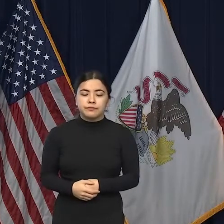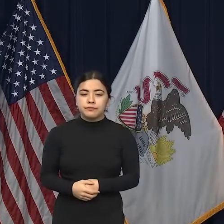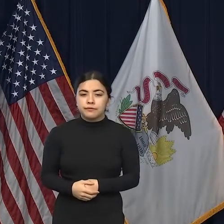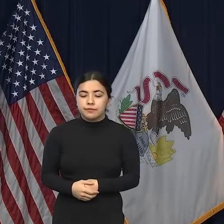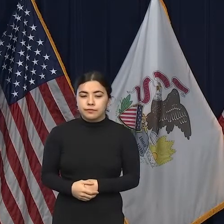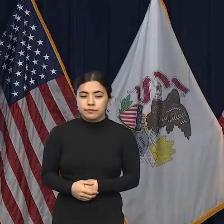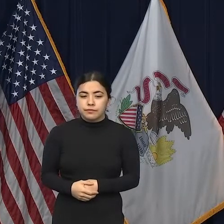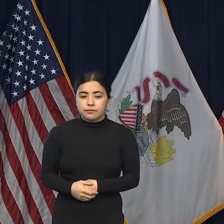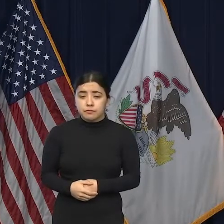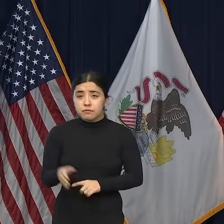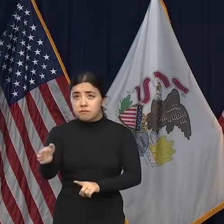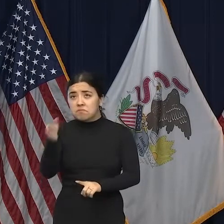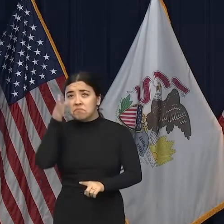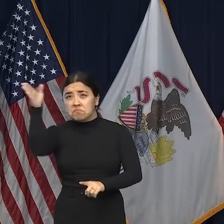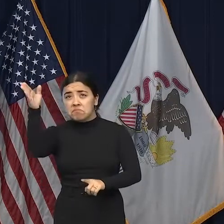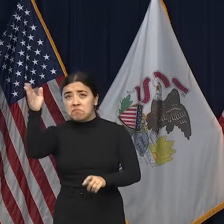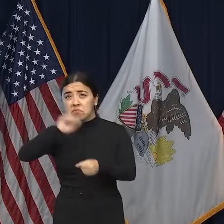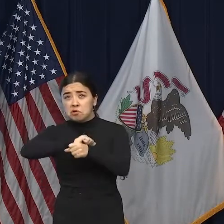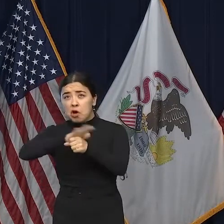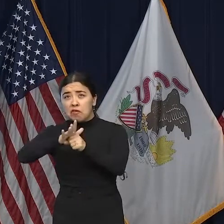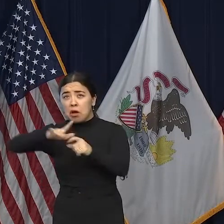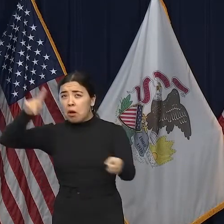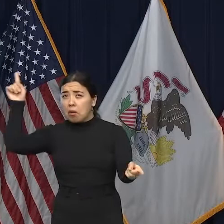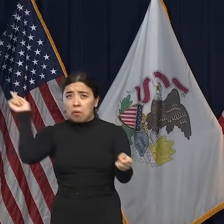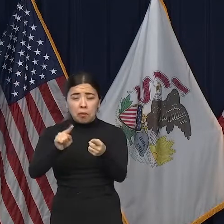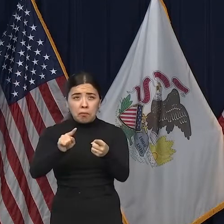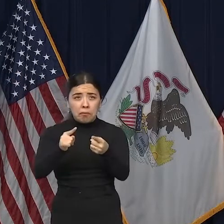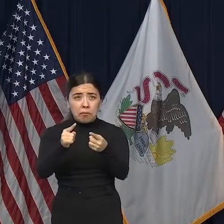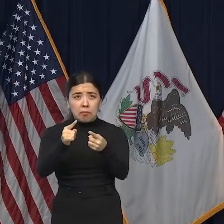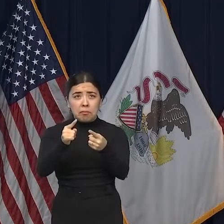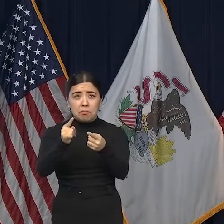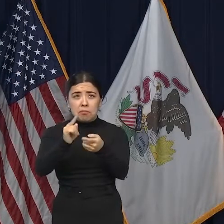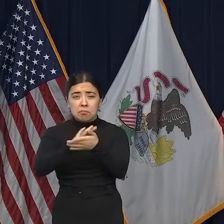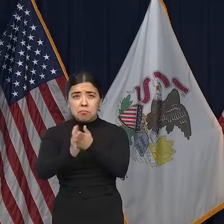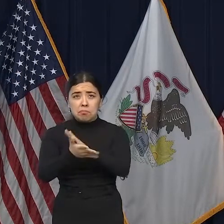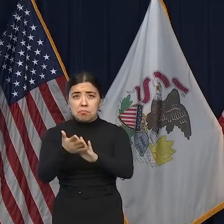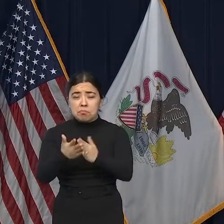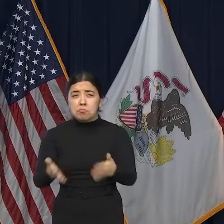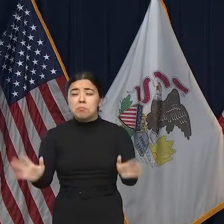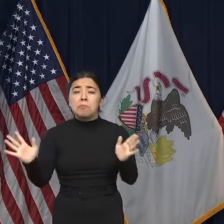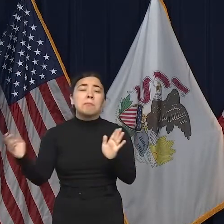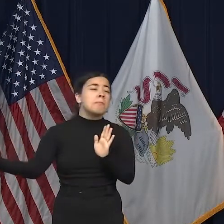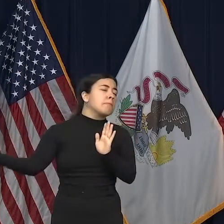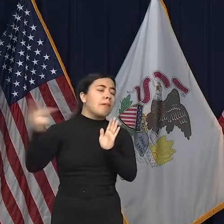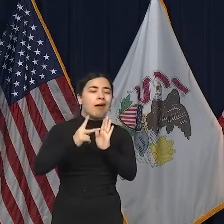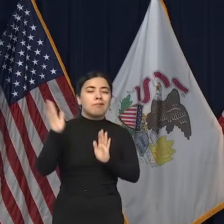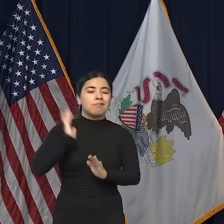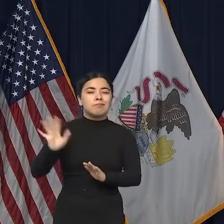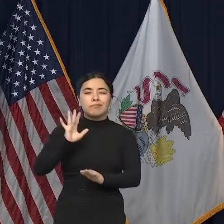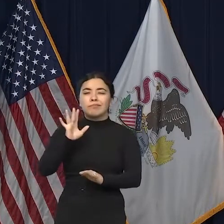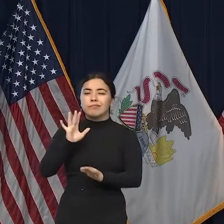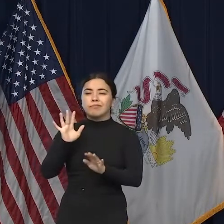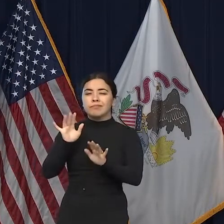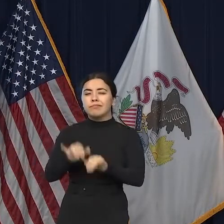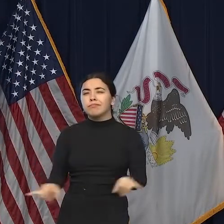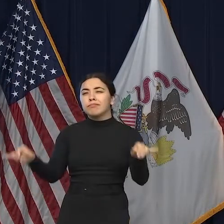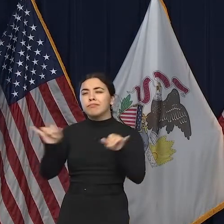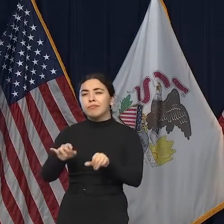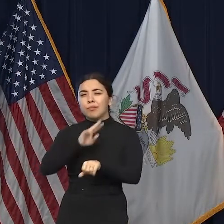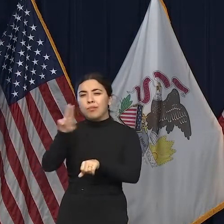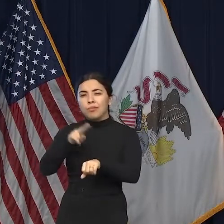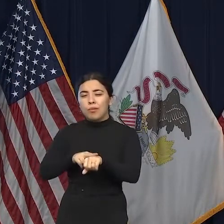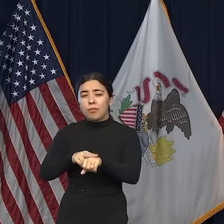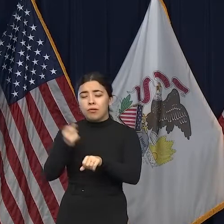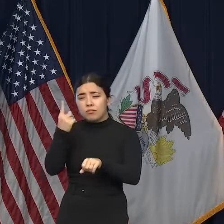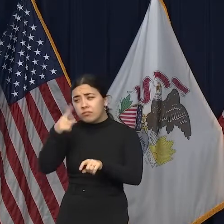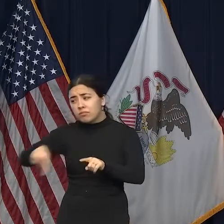potentially eradicate this virus and return to a normal way of life and help our neighbors who are struggling, but we all must work together